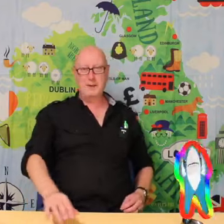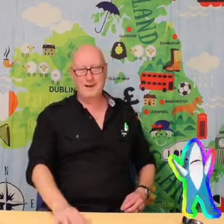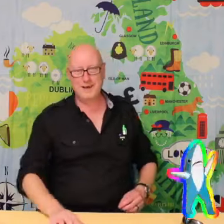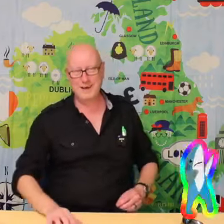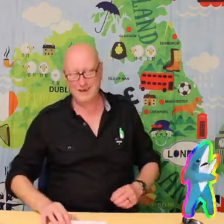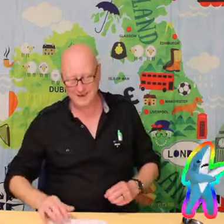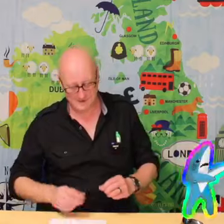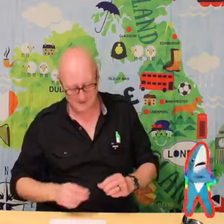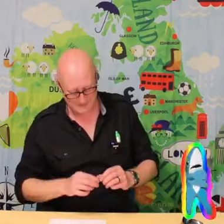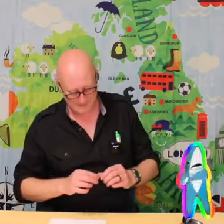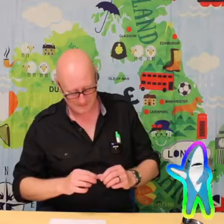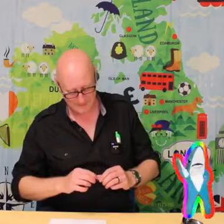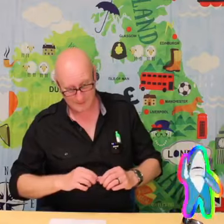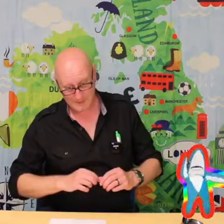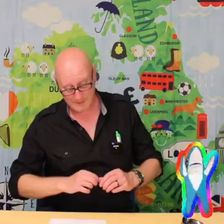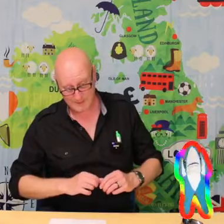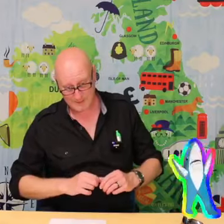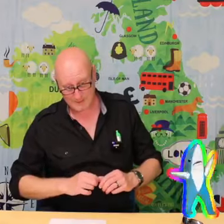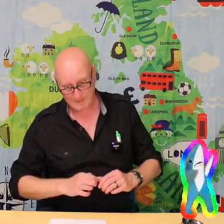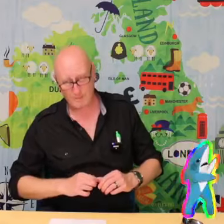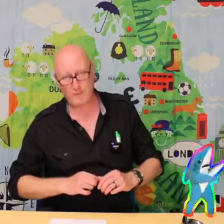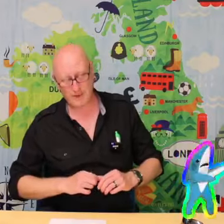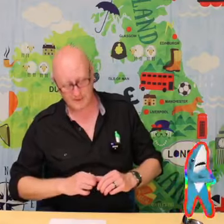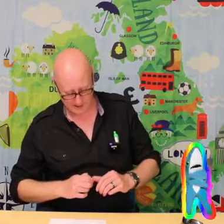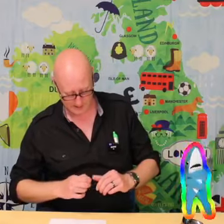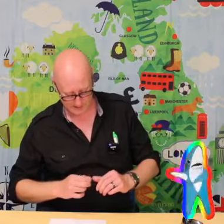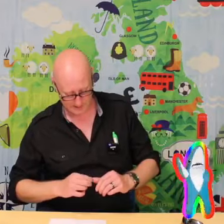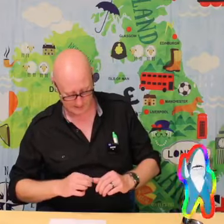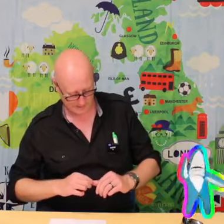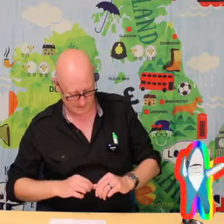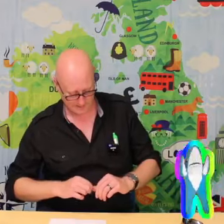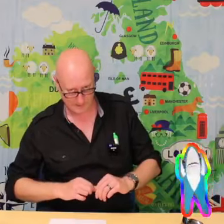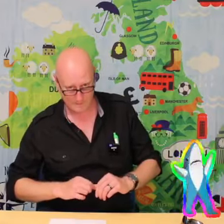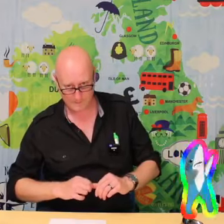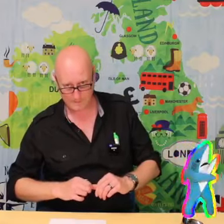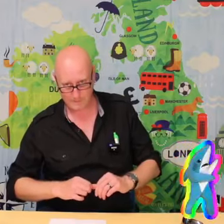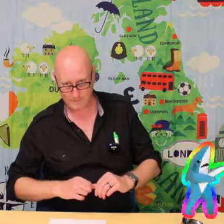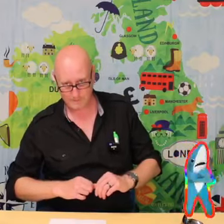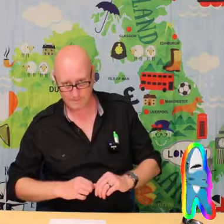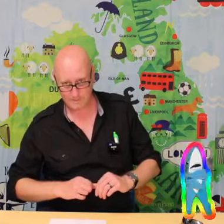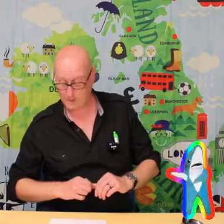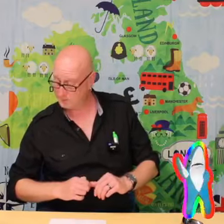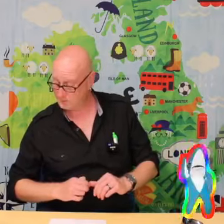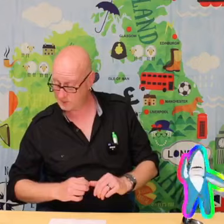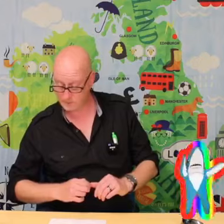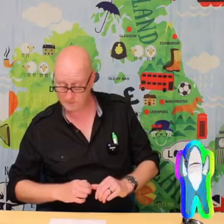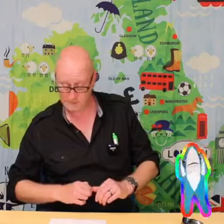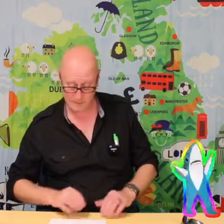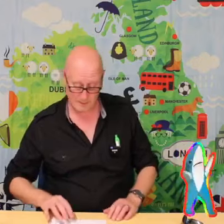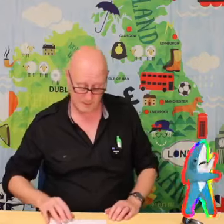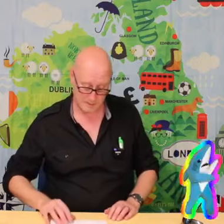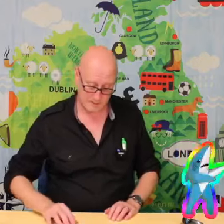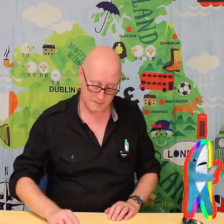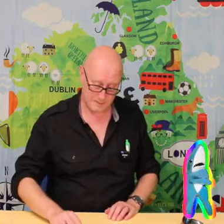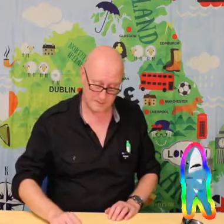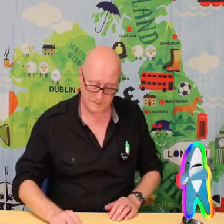Heather's saying she's been doing some wild challenges in Penrith. Yesterday she did the wild quiz and sketched a snail. Yeah, oh, fantastic. Don't